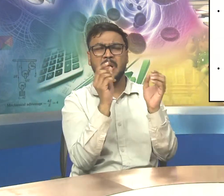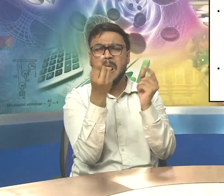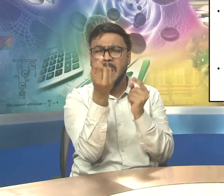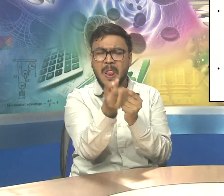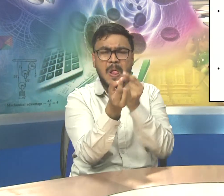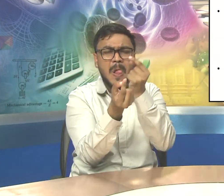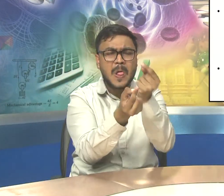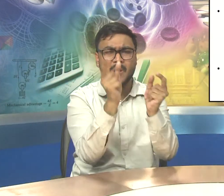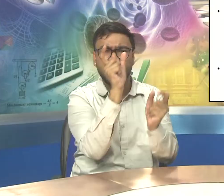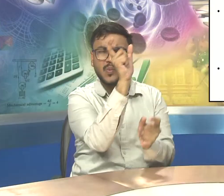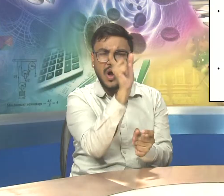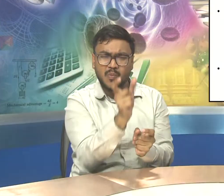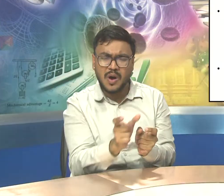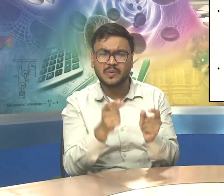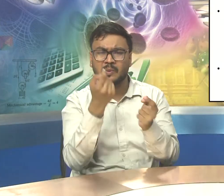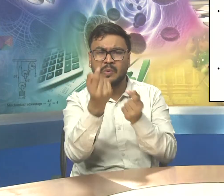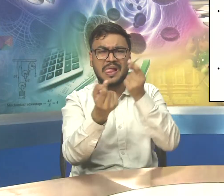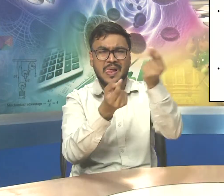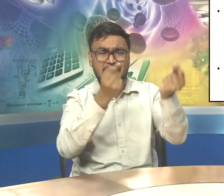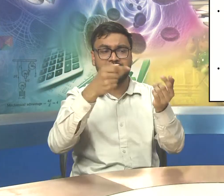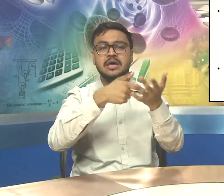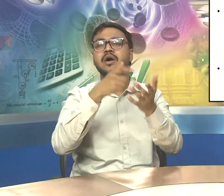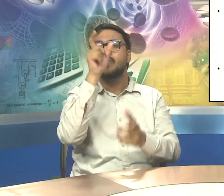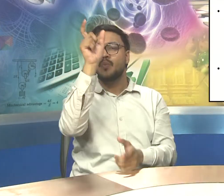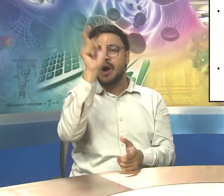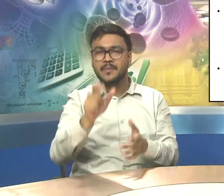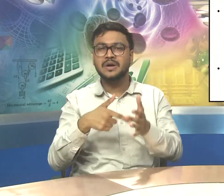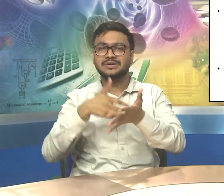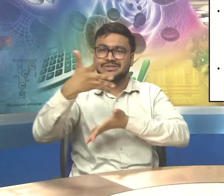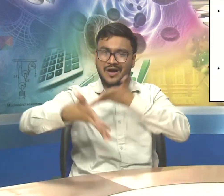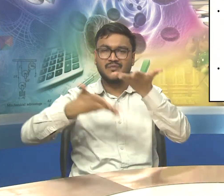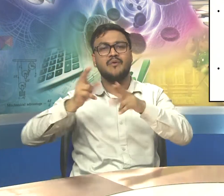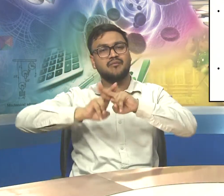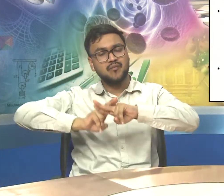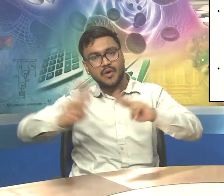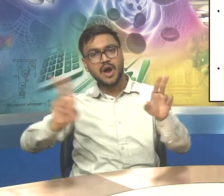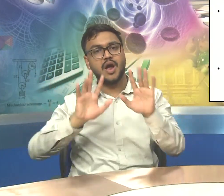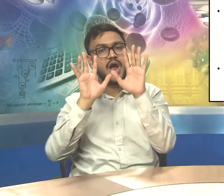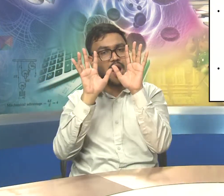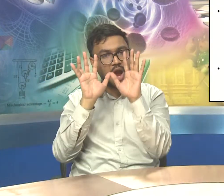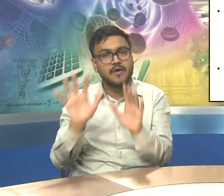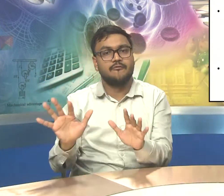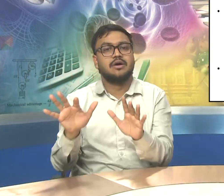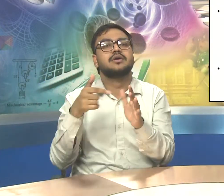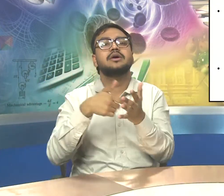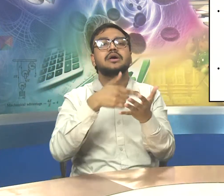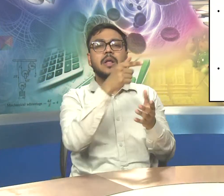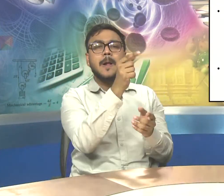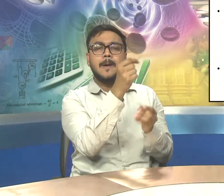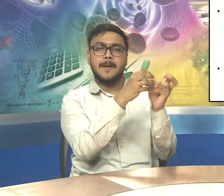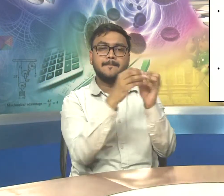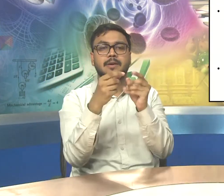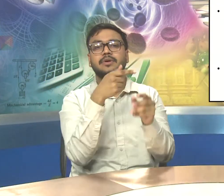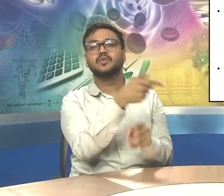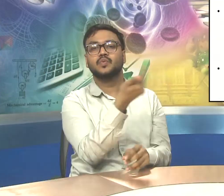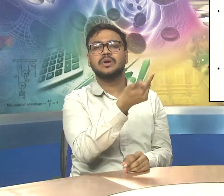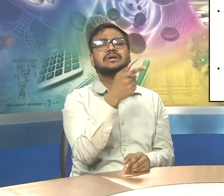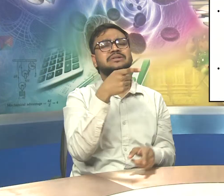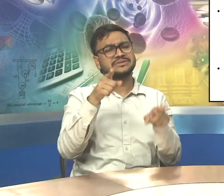Finger spelling is only a small part of sign language, and it does not mean that